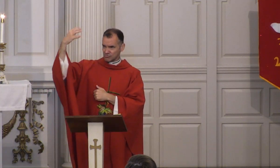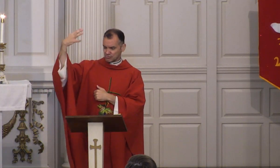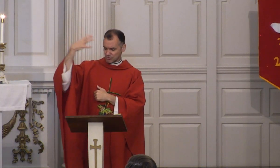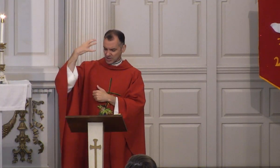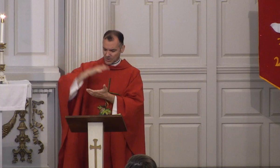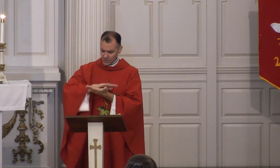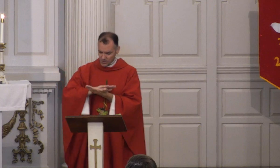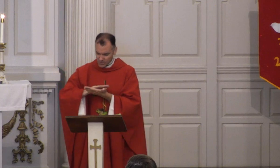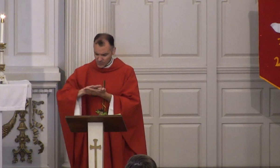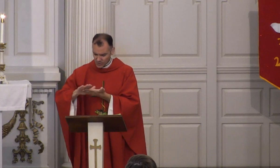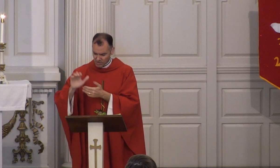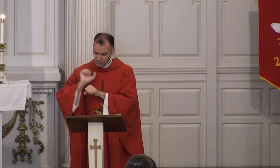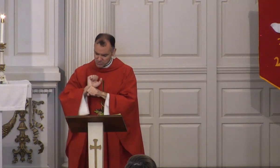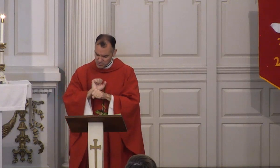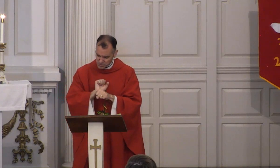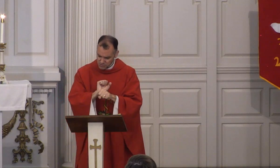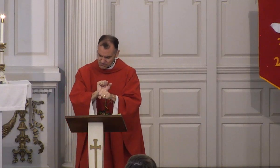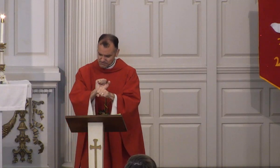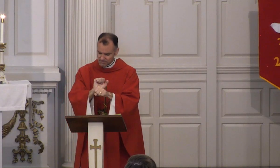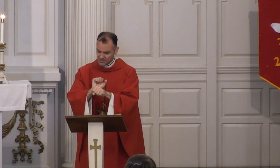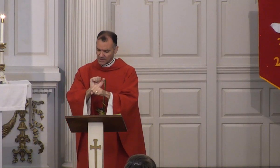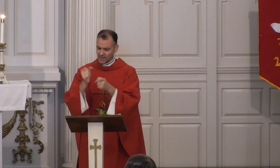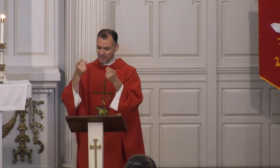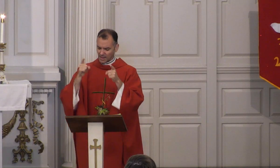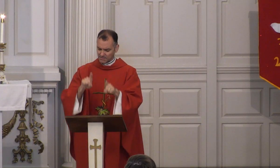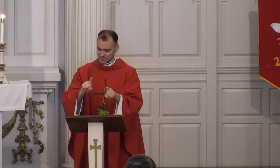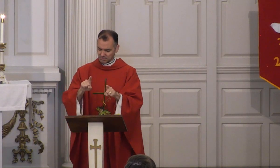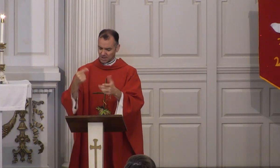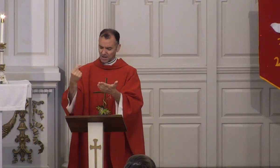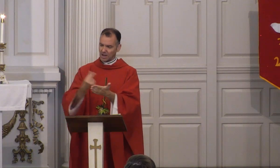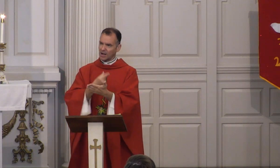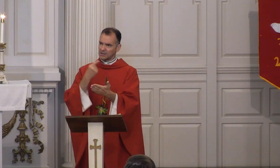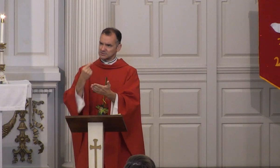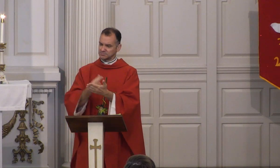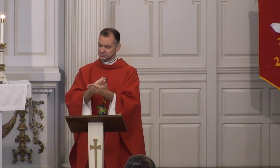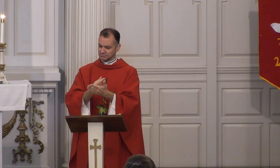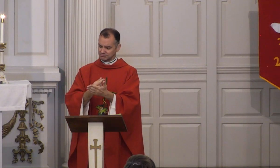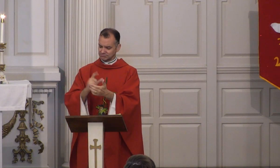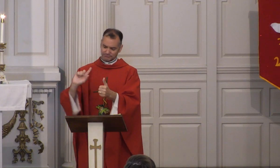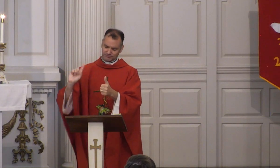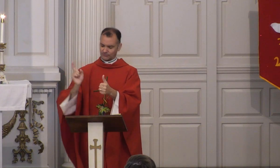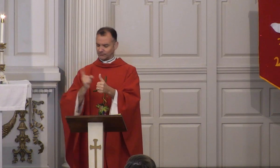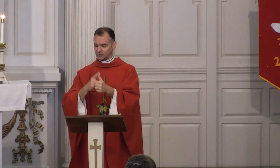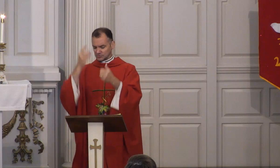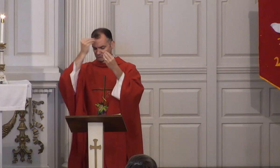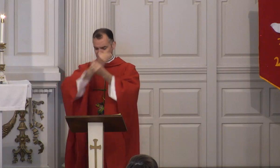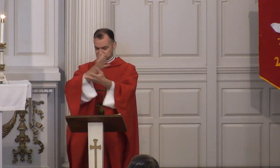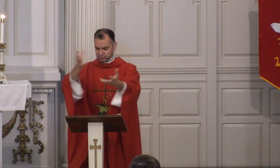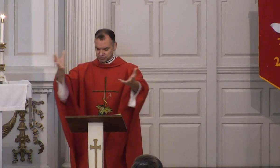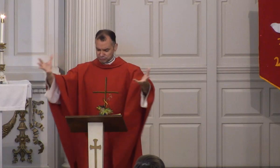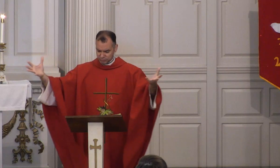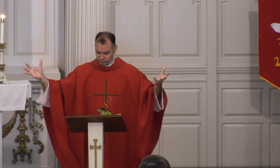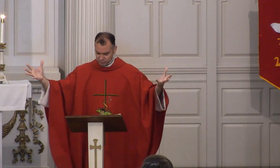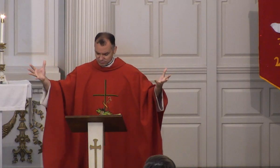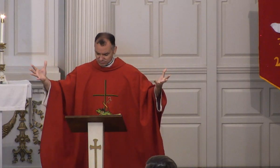and with the divine grace that was at work when the gospel was first proclaimed,